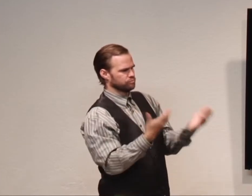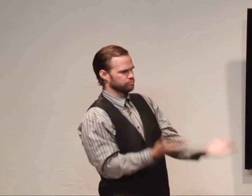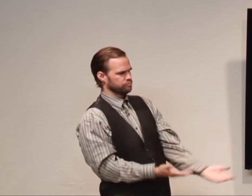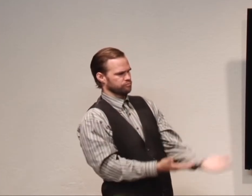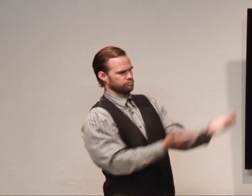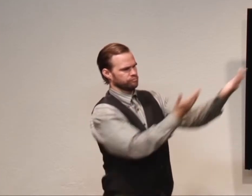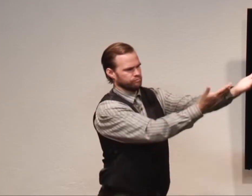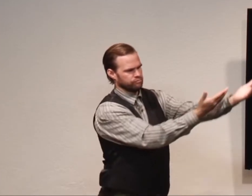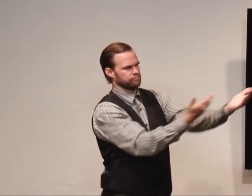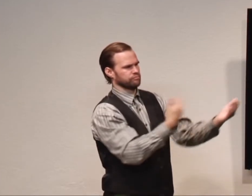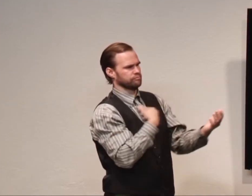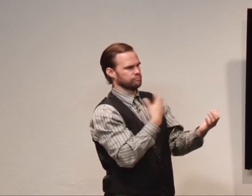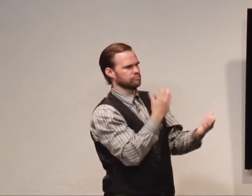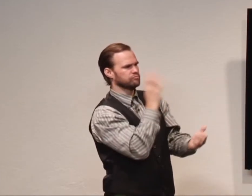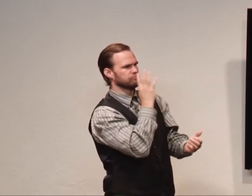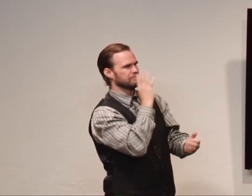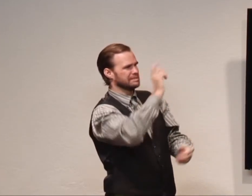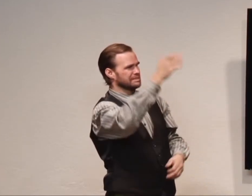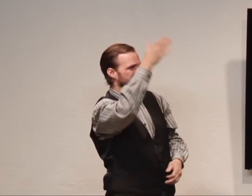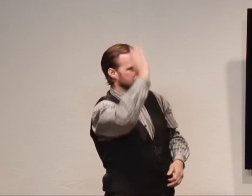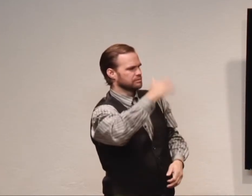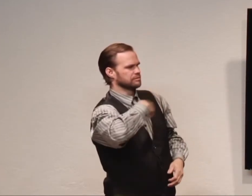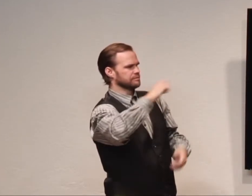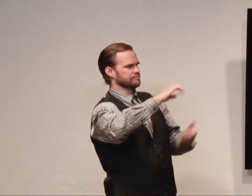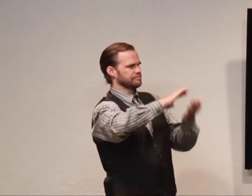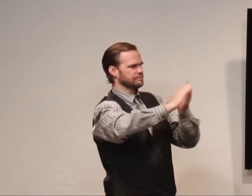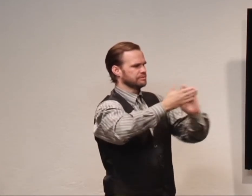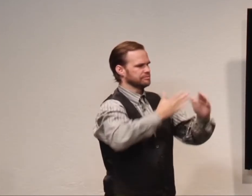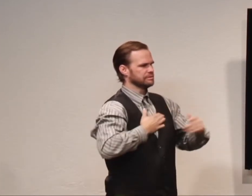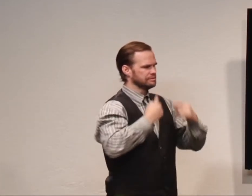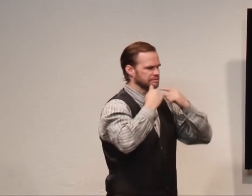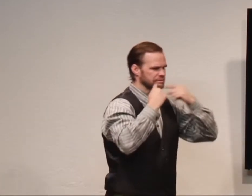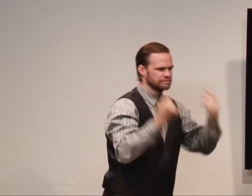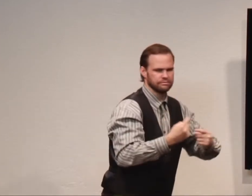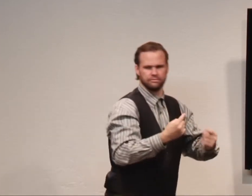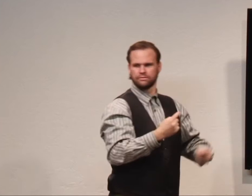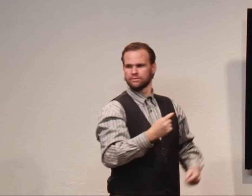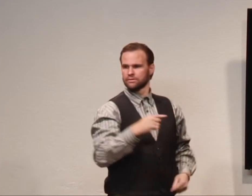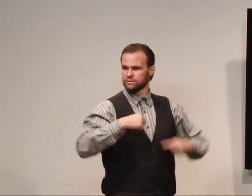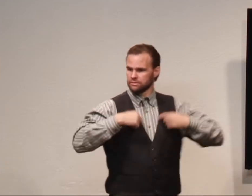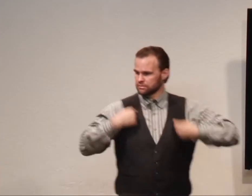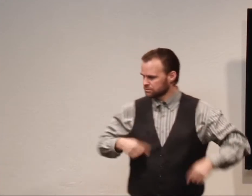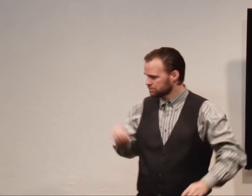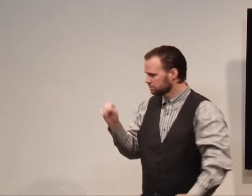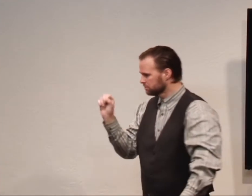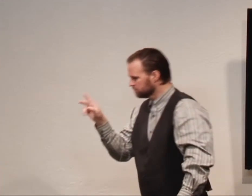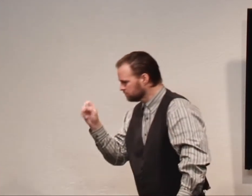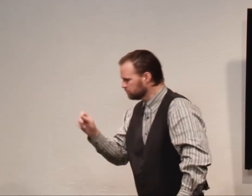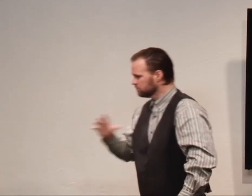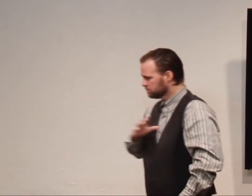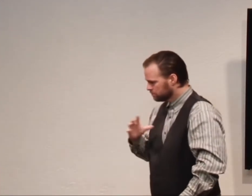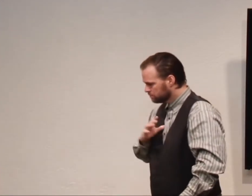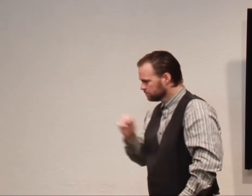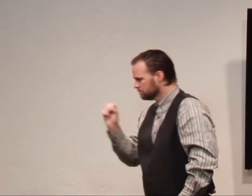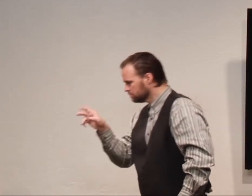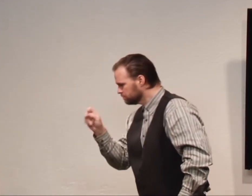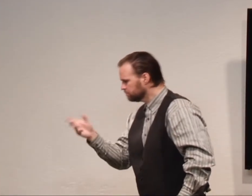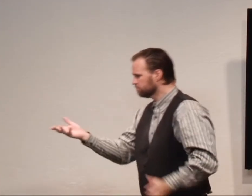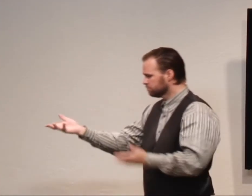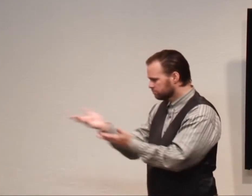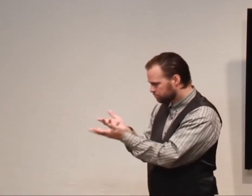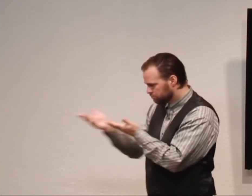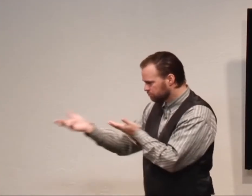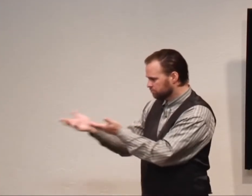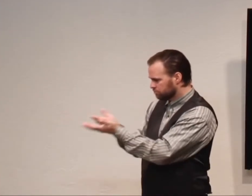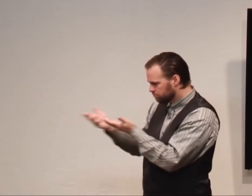priest, say, "I need to offer this sacrifice up for my sin. I need God to forgive my sin." And so the priest would say,